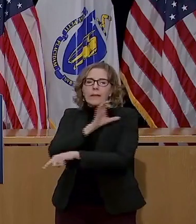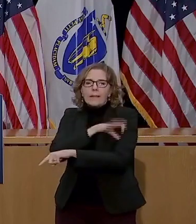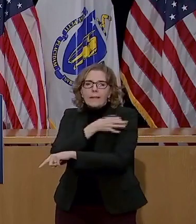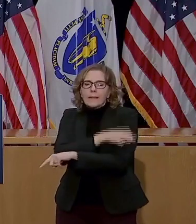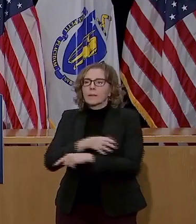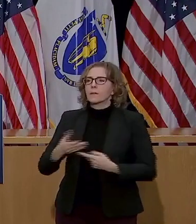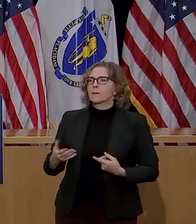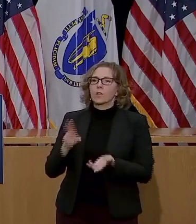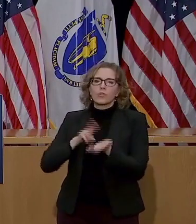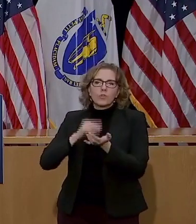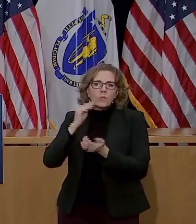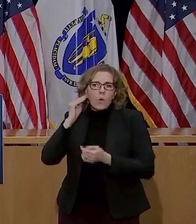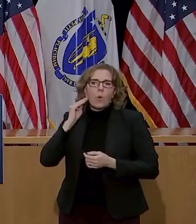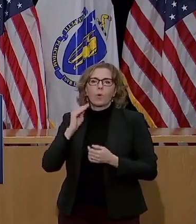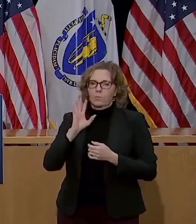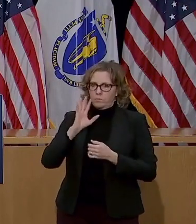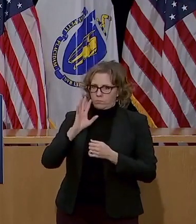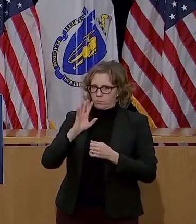to administer